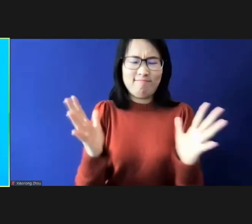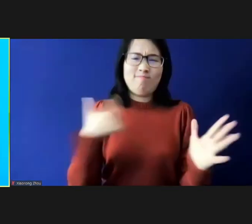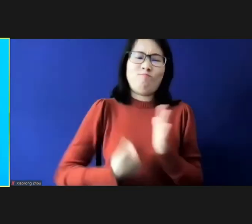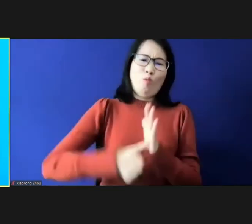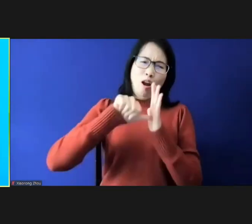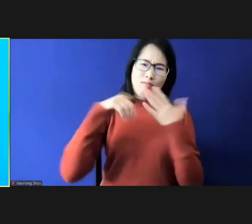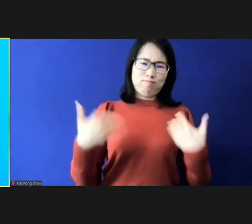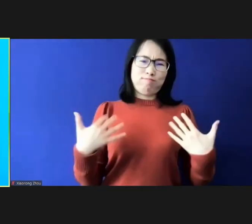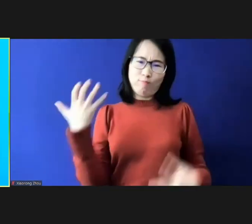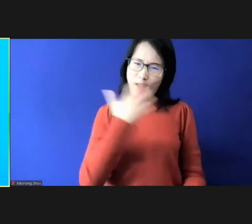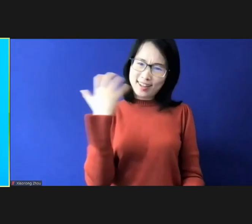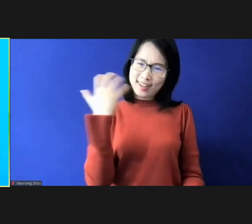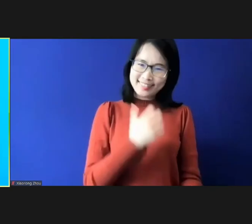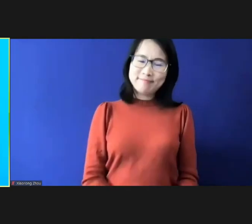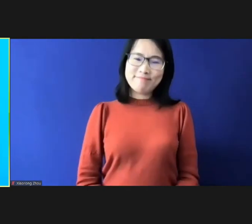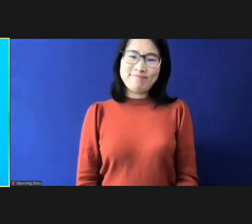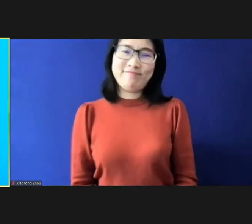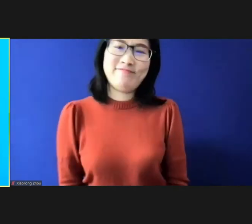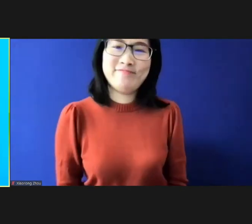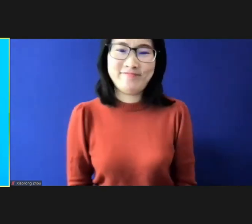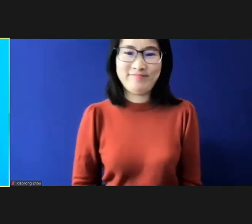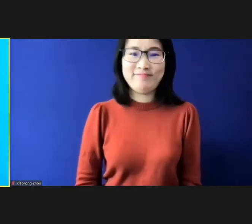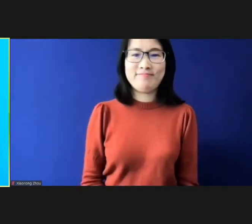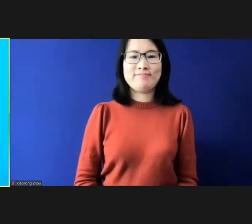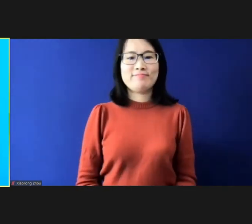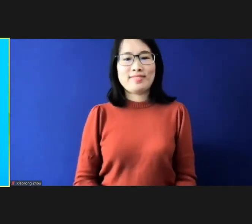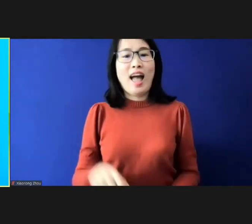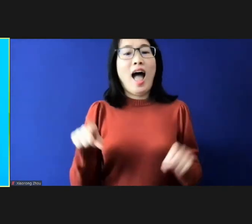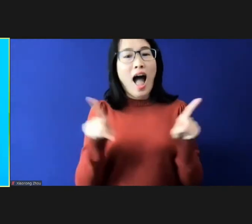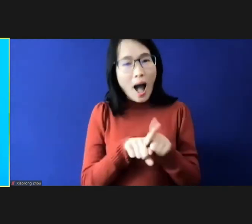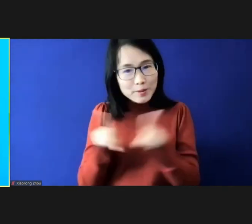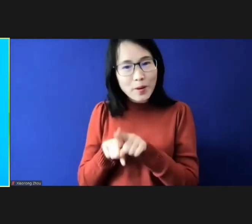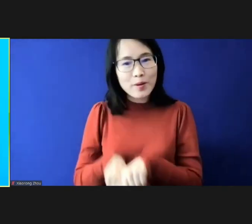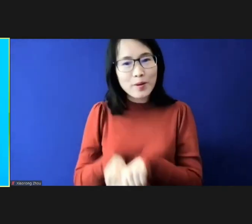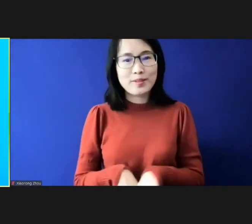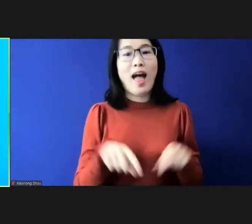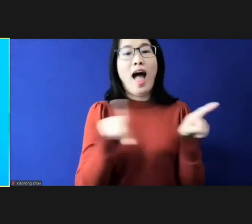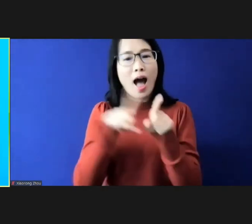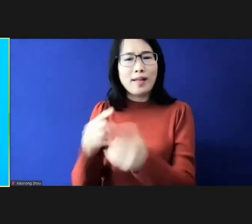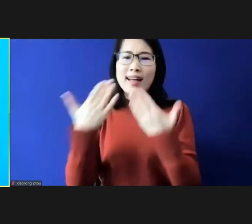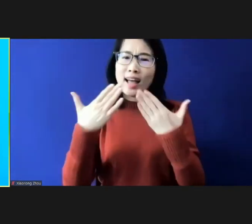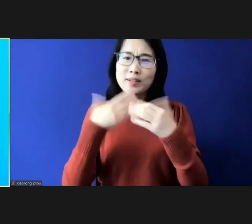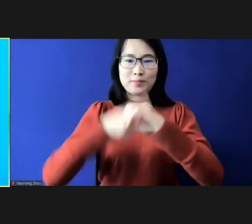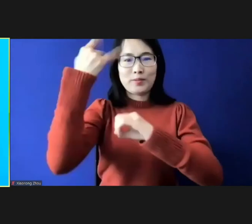I have a tremendous amount of respect for these two women because of what they're doing for the deaf community in China.